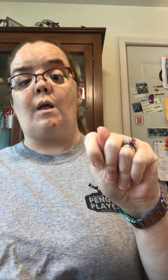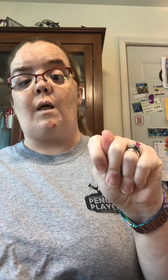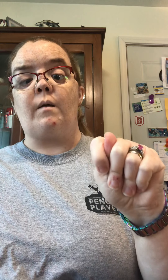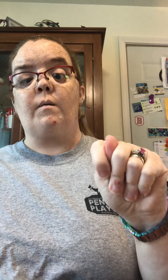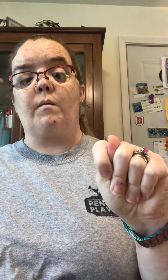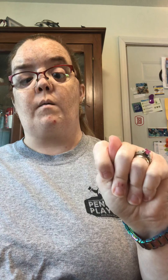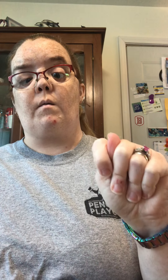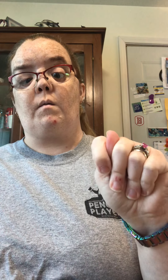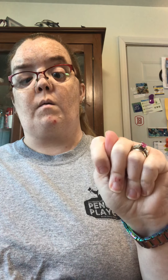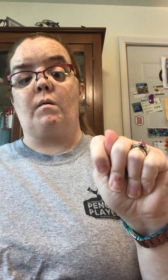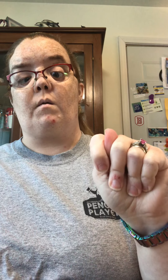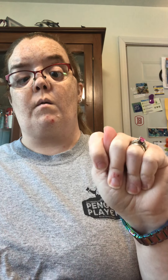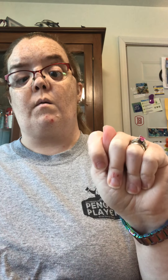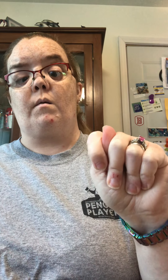T,